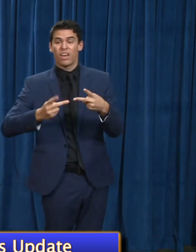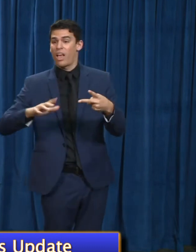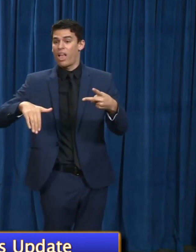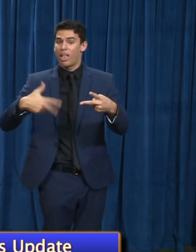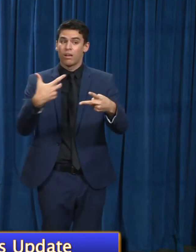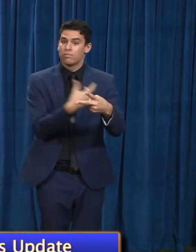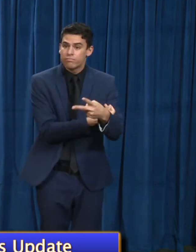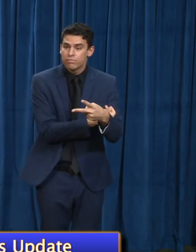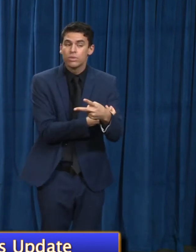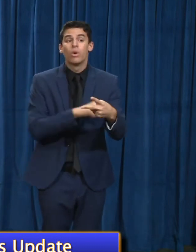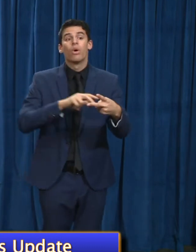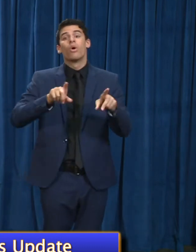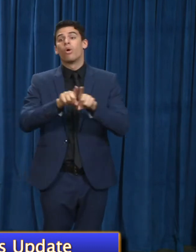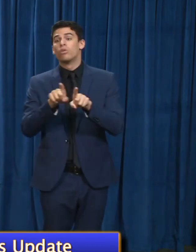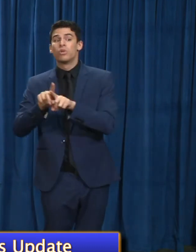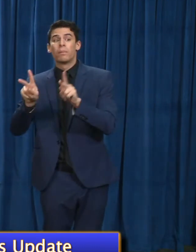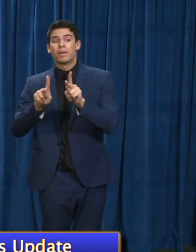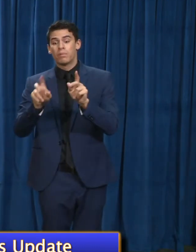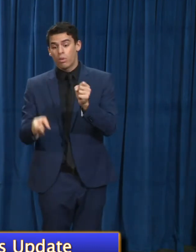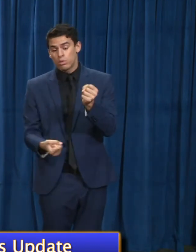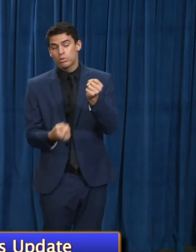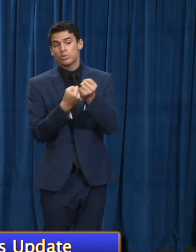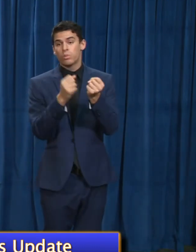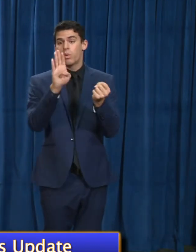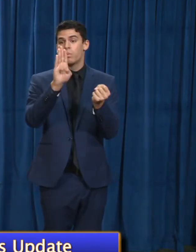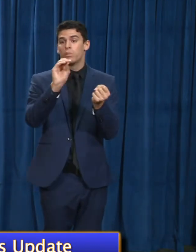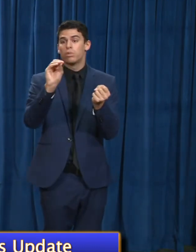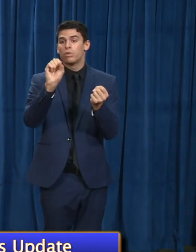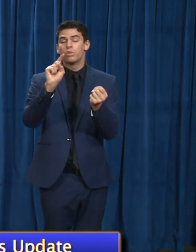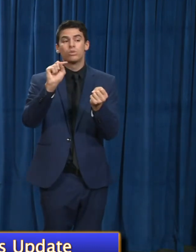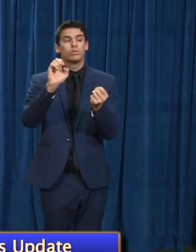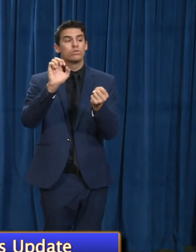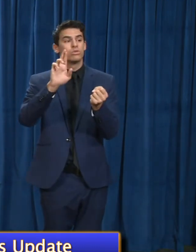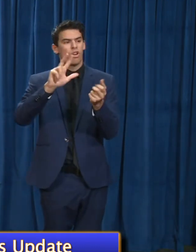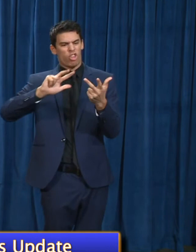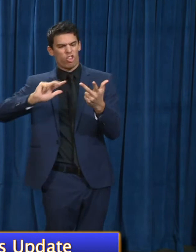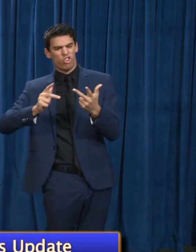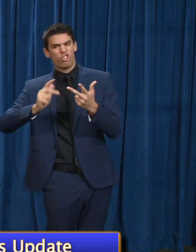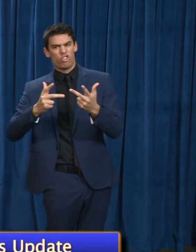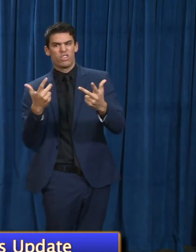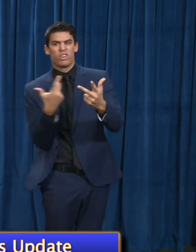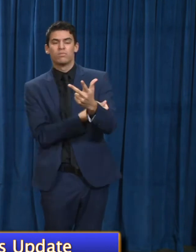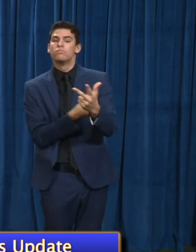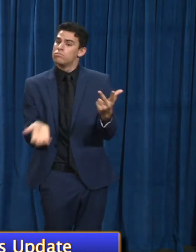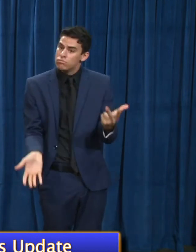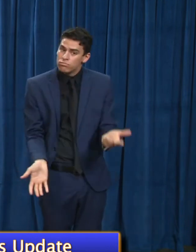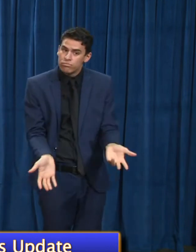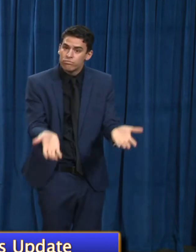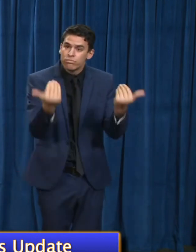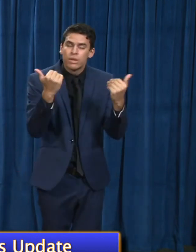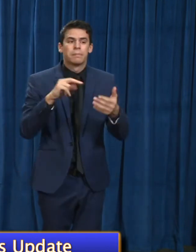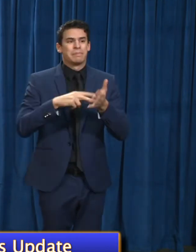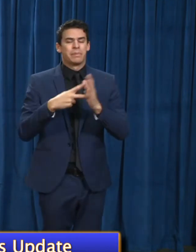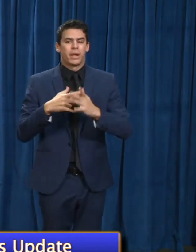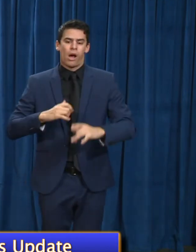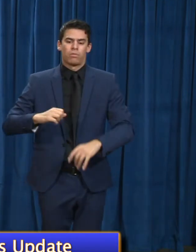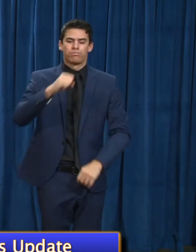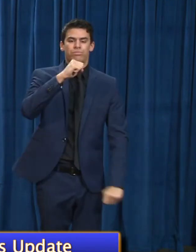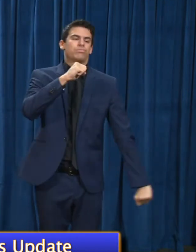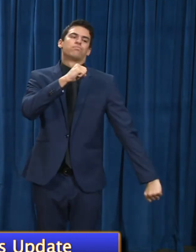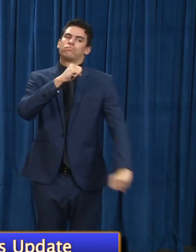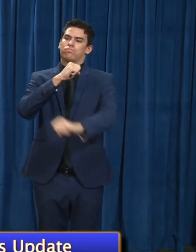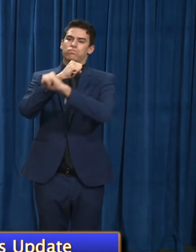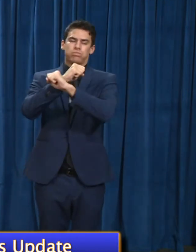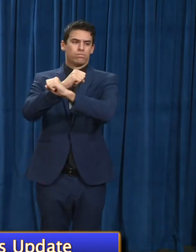needs to be boosted, please get your booster. That's what's going to give you the high level of defenses against the